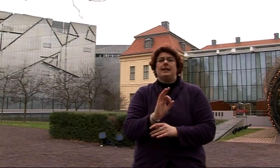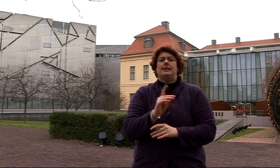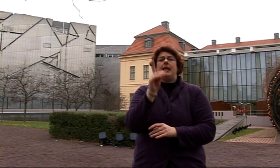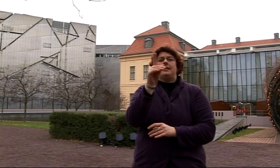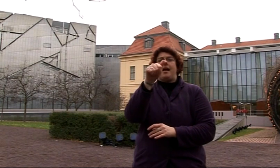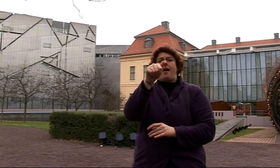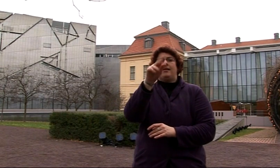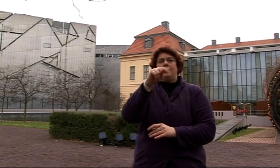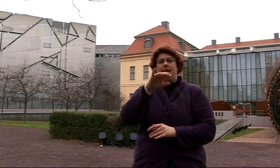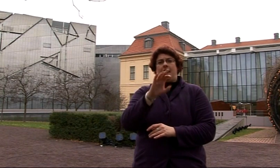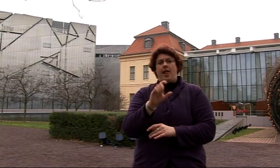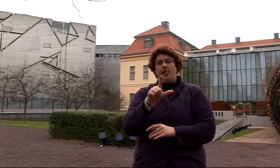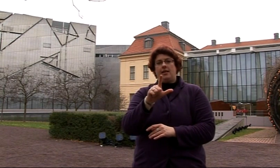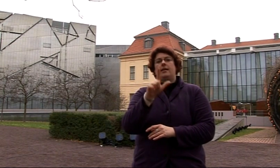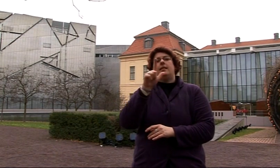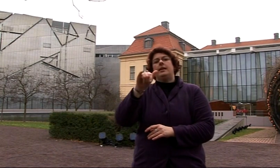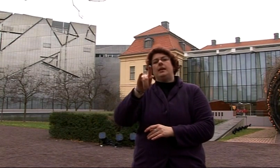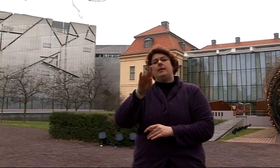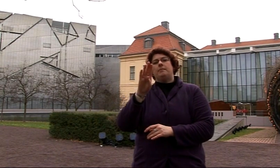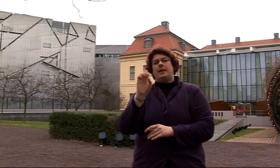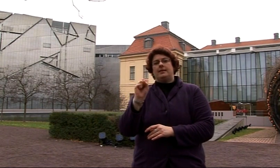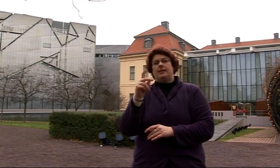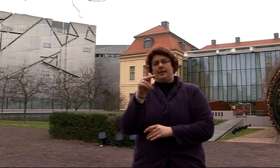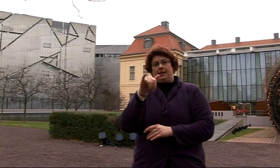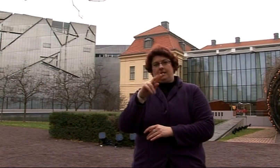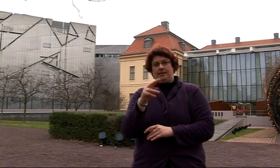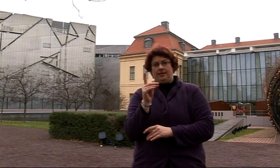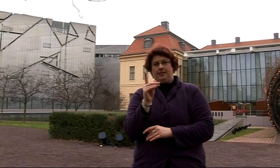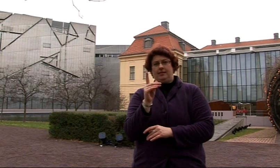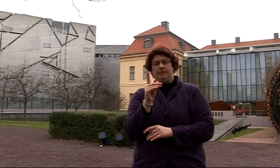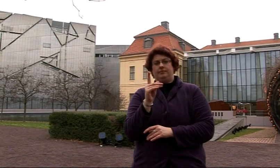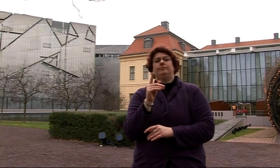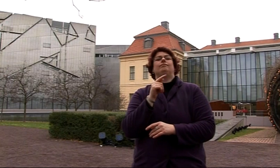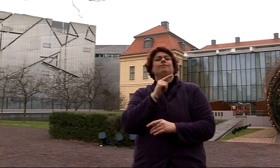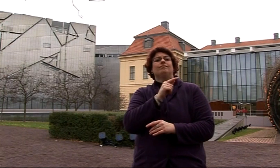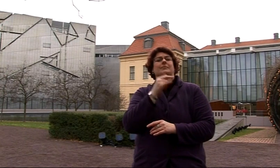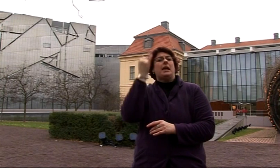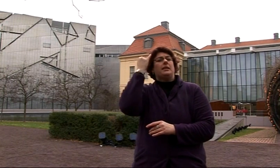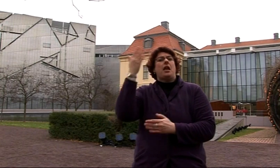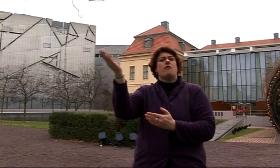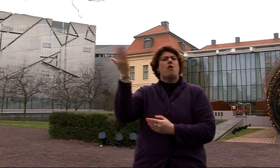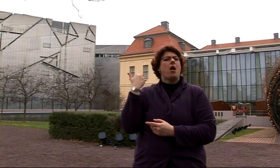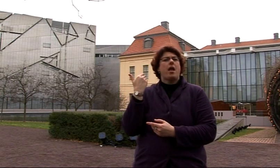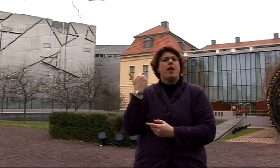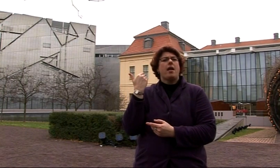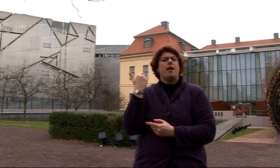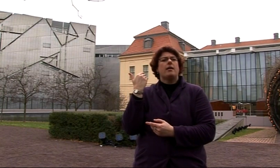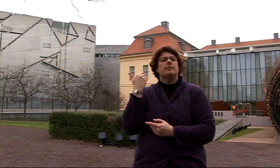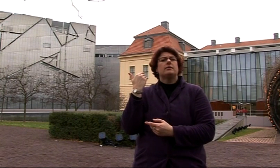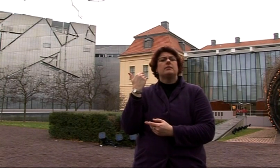entire length. A broken, dismantled Star of David inspired Daniel Libeskind, the architect, to create a